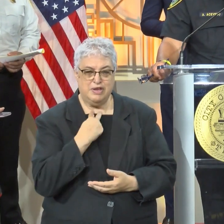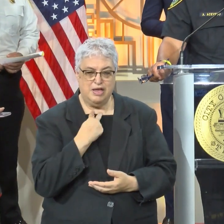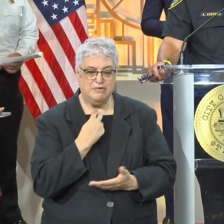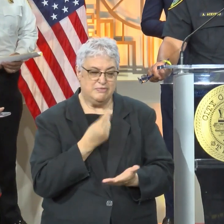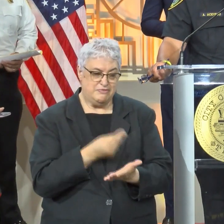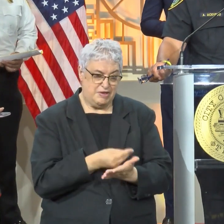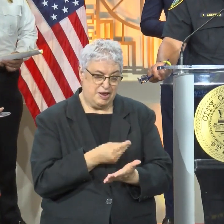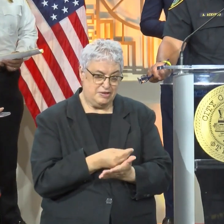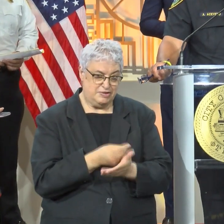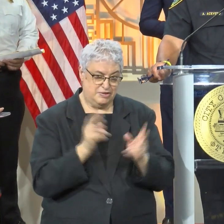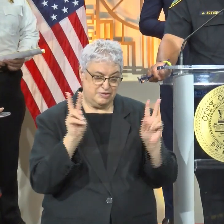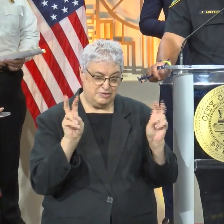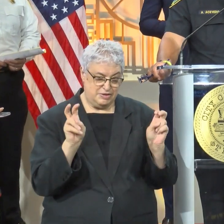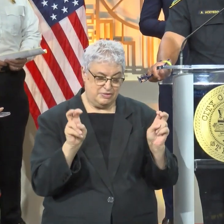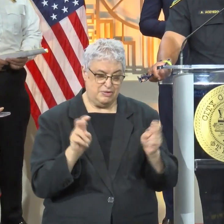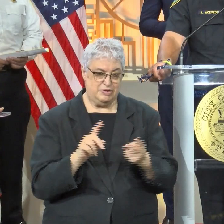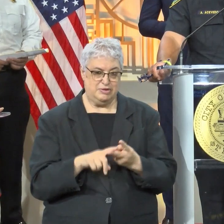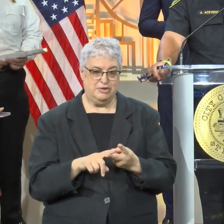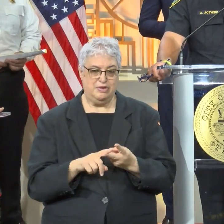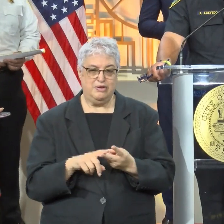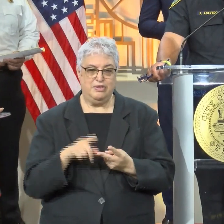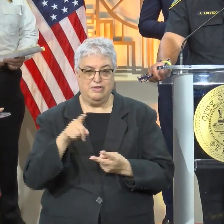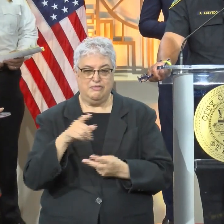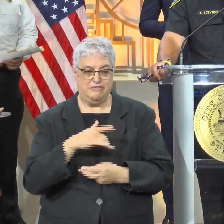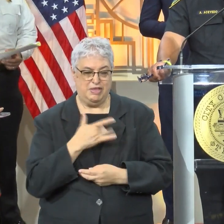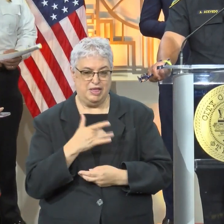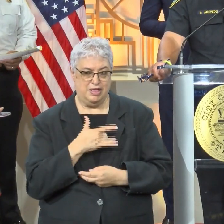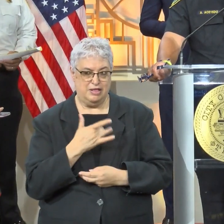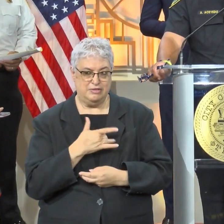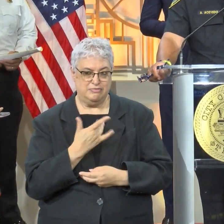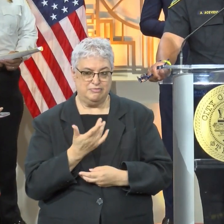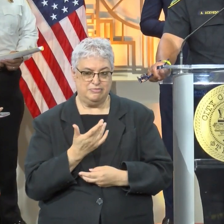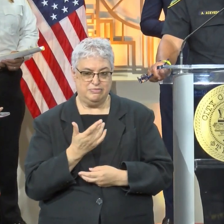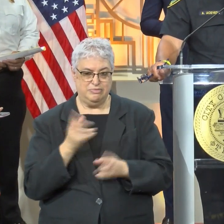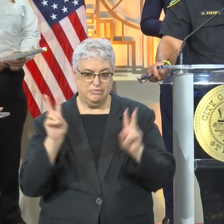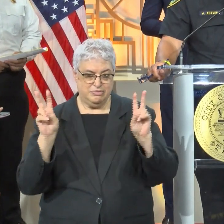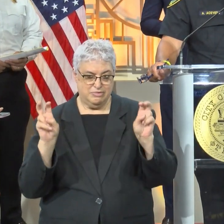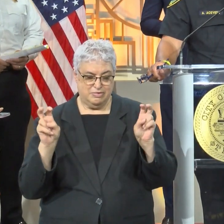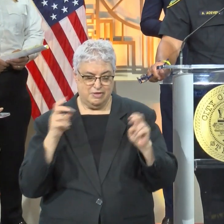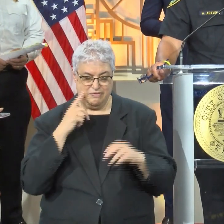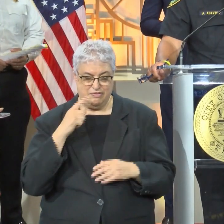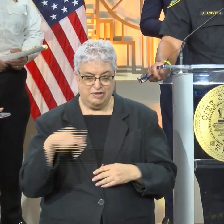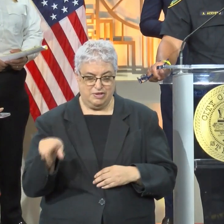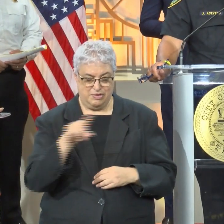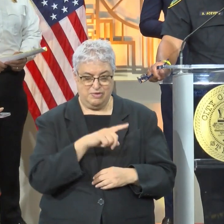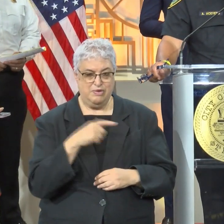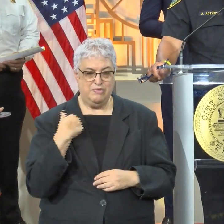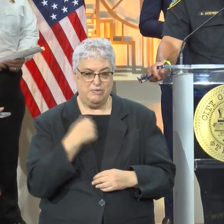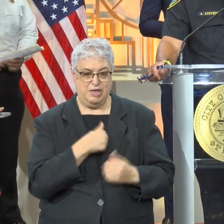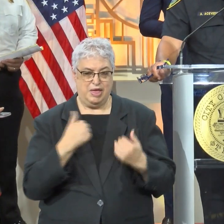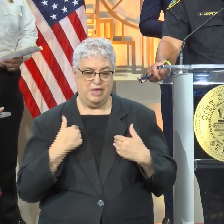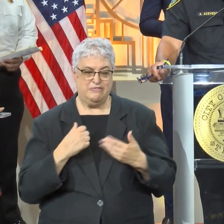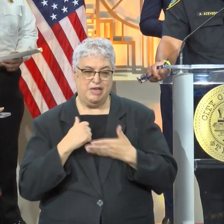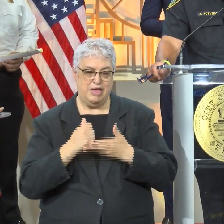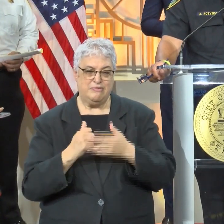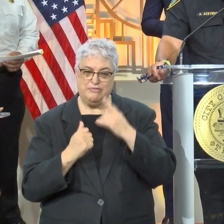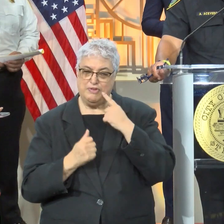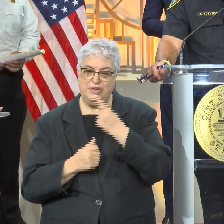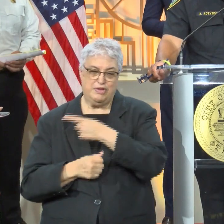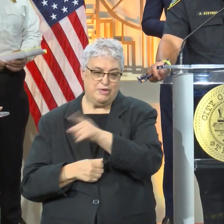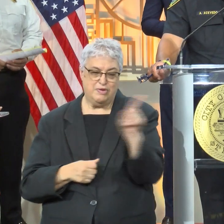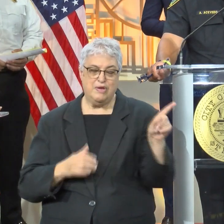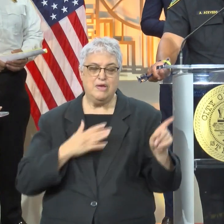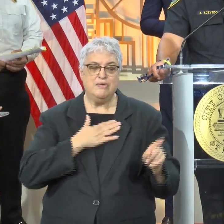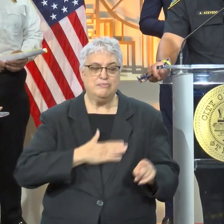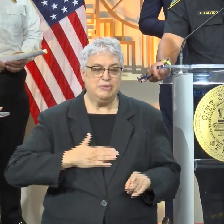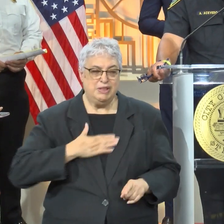financial circumstances are, no matter what you think the issues are for you. We have help for you. Please come